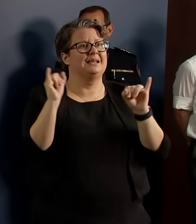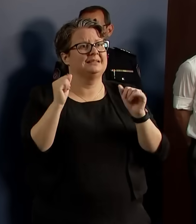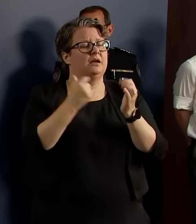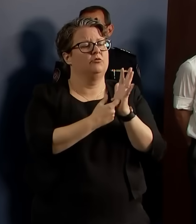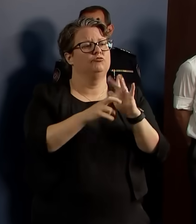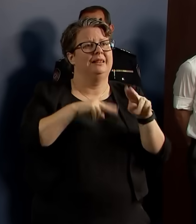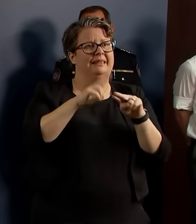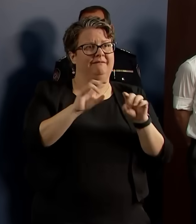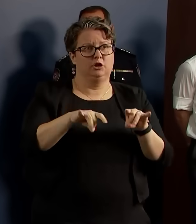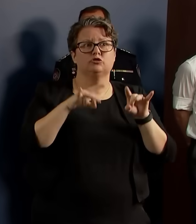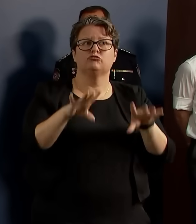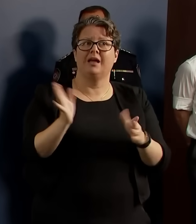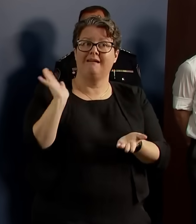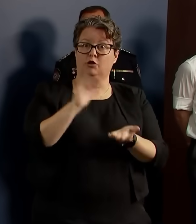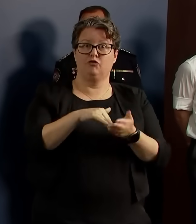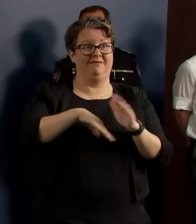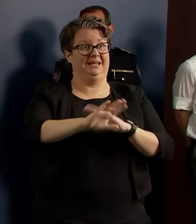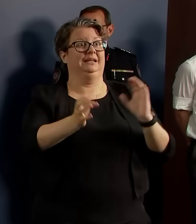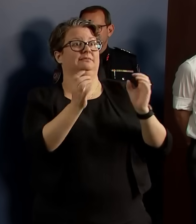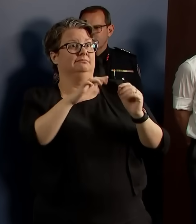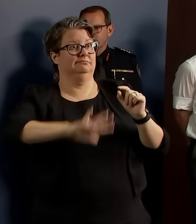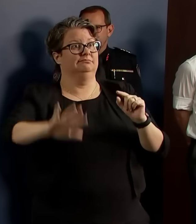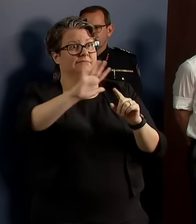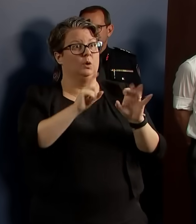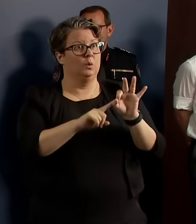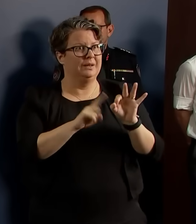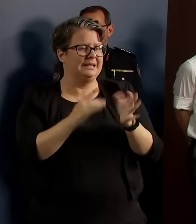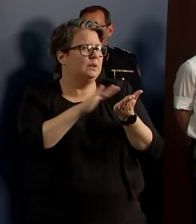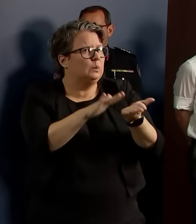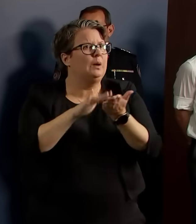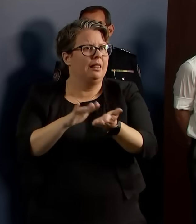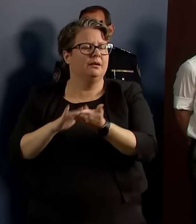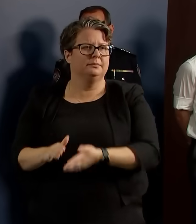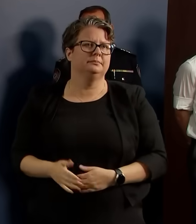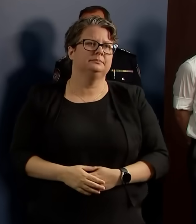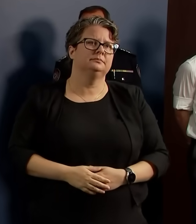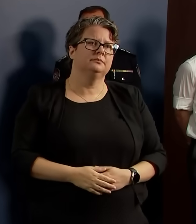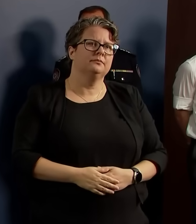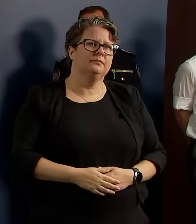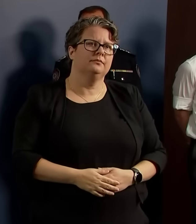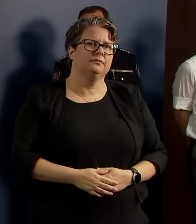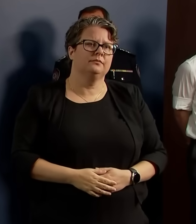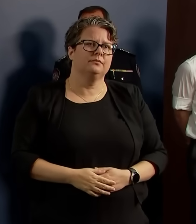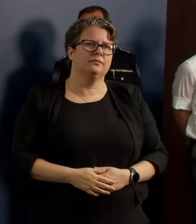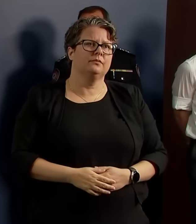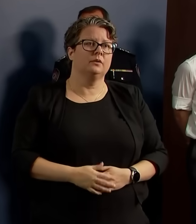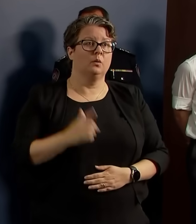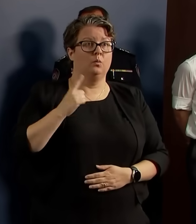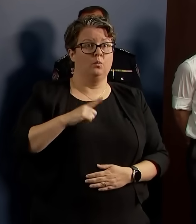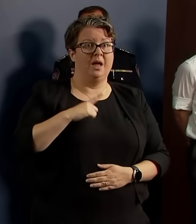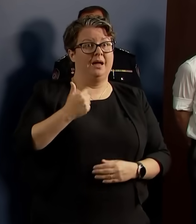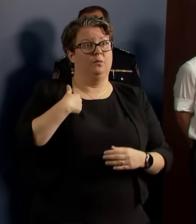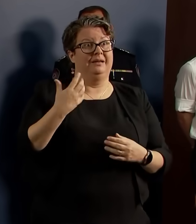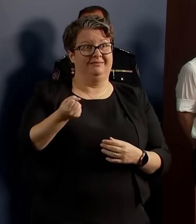Minister Murray Watt is speaking as South East Queensland prepares for more rain and storms. The Disaster Coordinator mentioned really the reason for activating